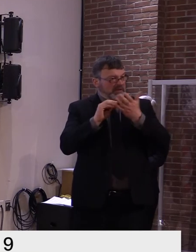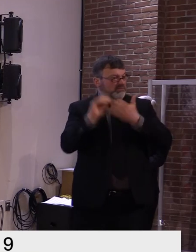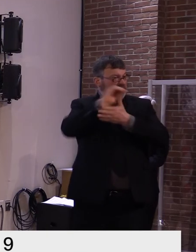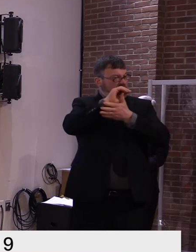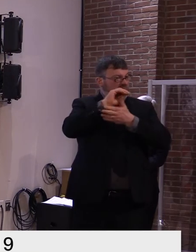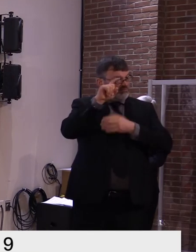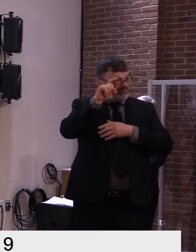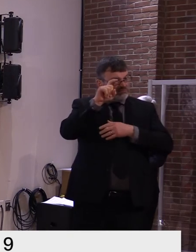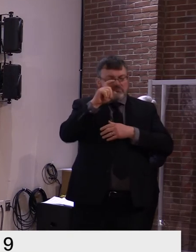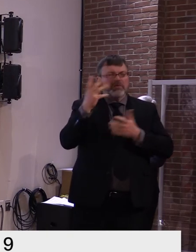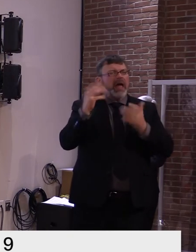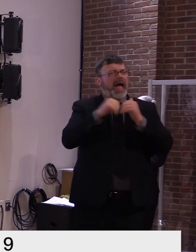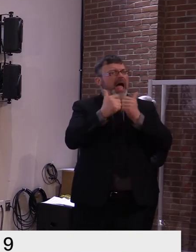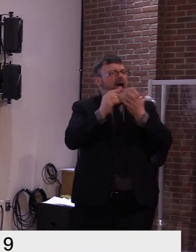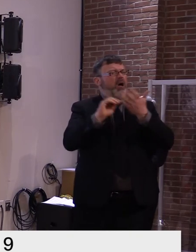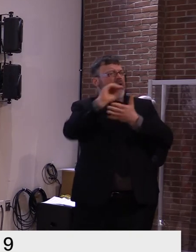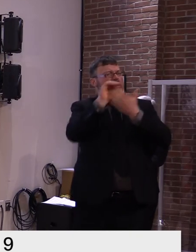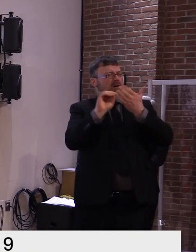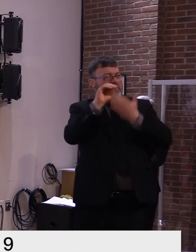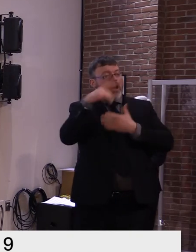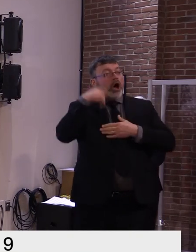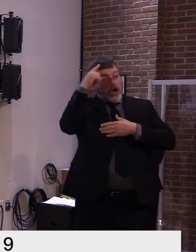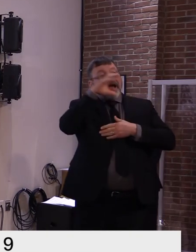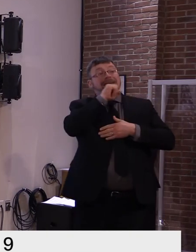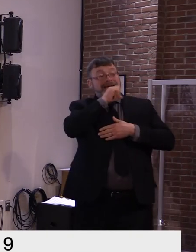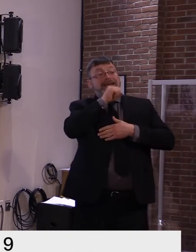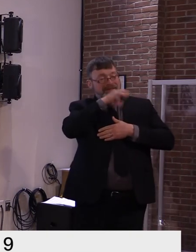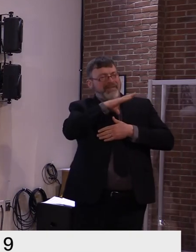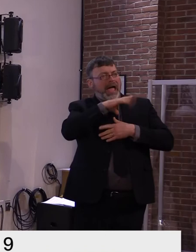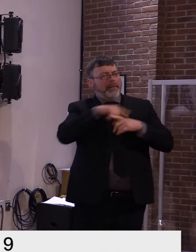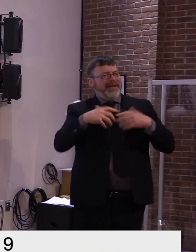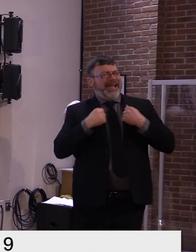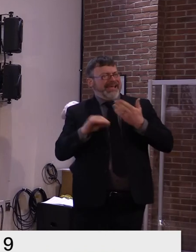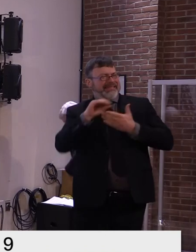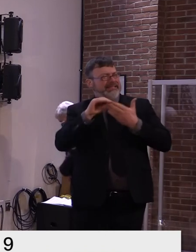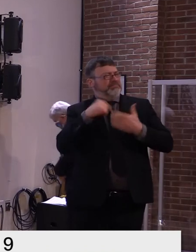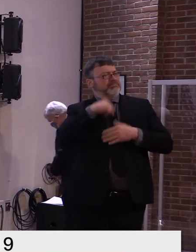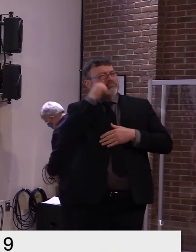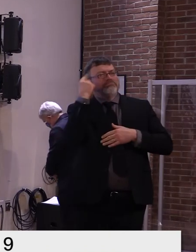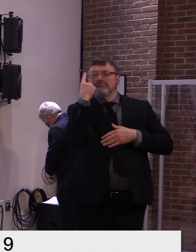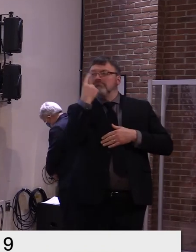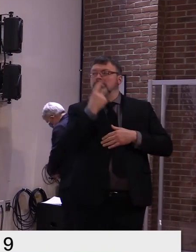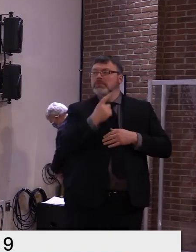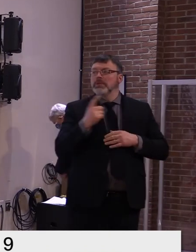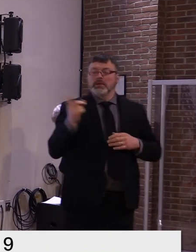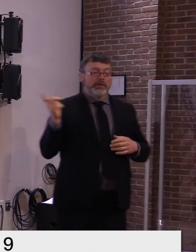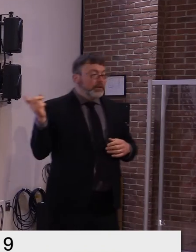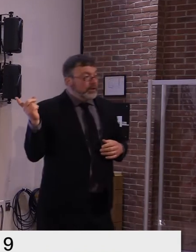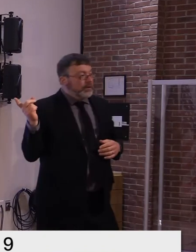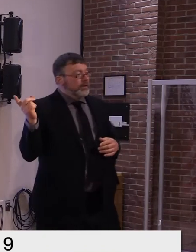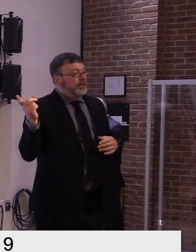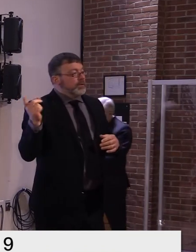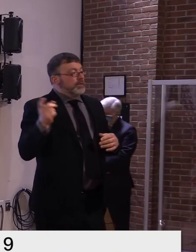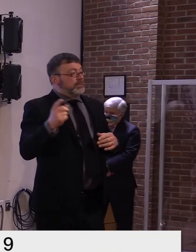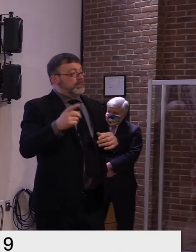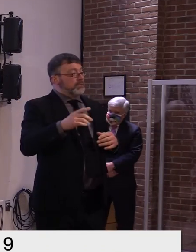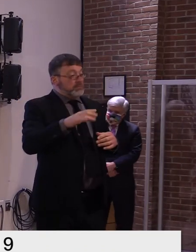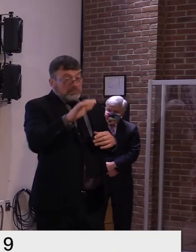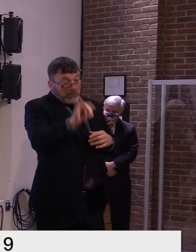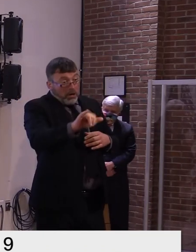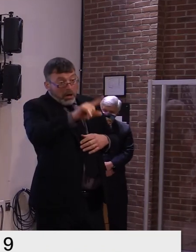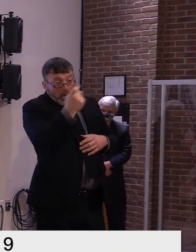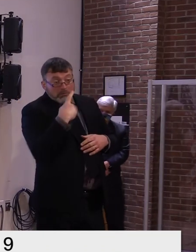Yeah, thanks for bringing health conditions back to the podium here, because they are important. And in